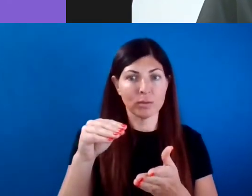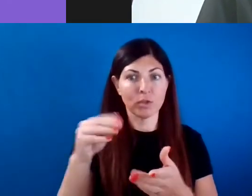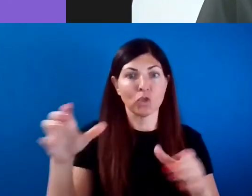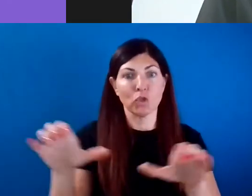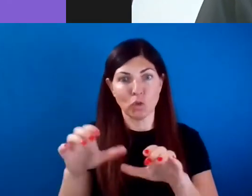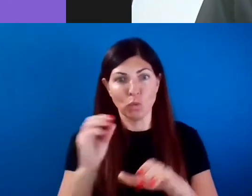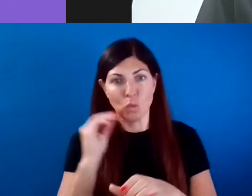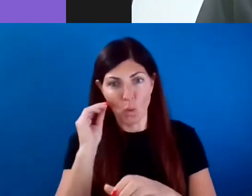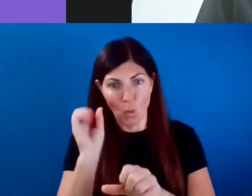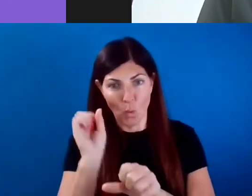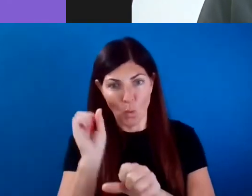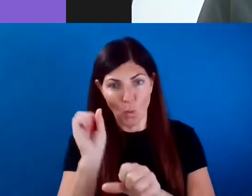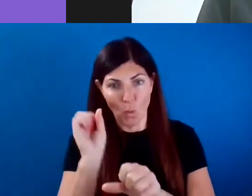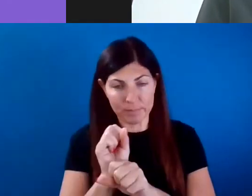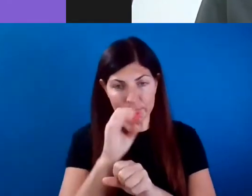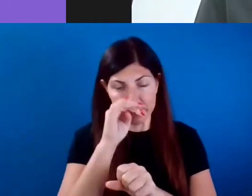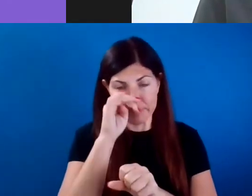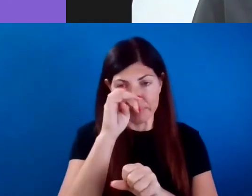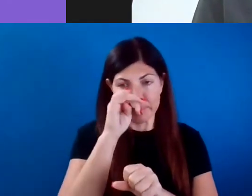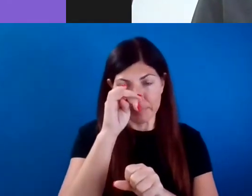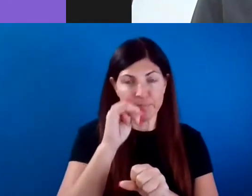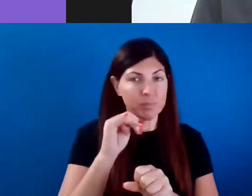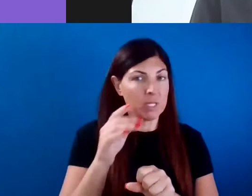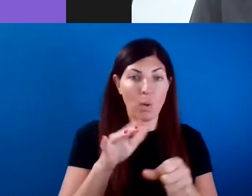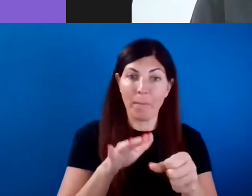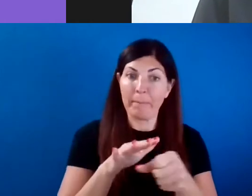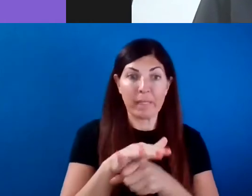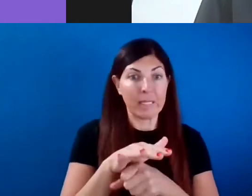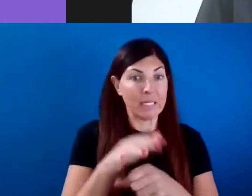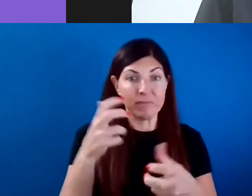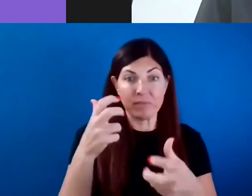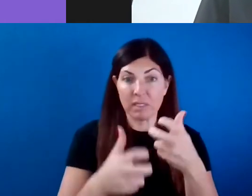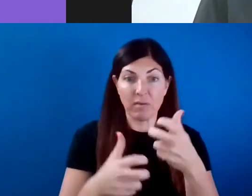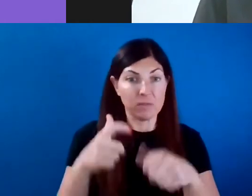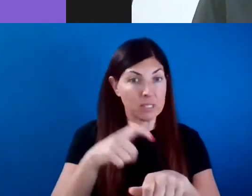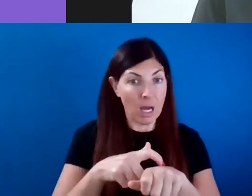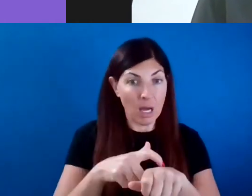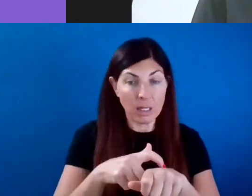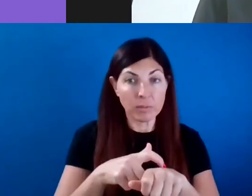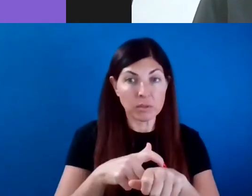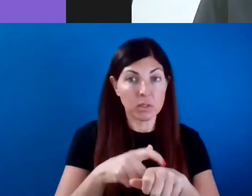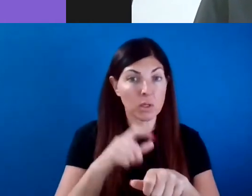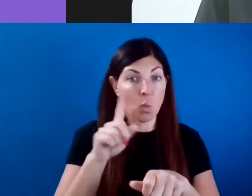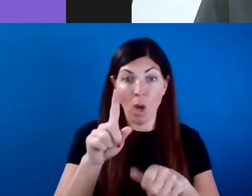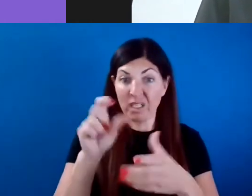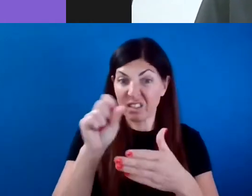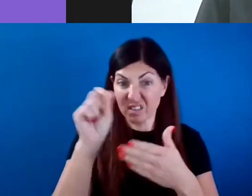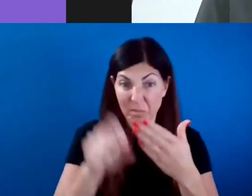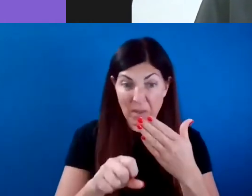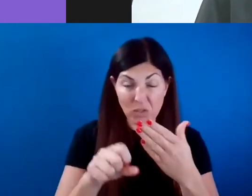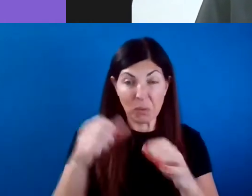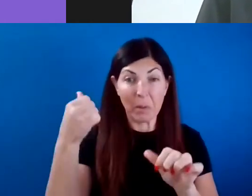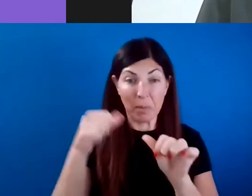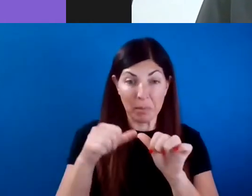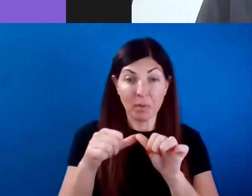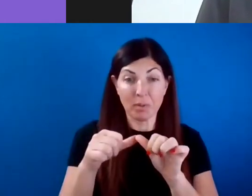And there were plenty of tough times. There was a semester that I